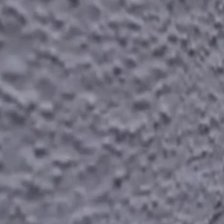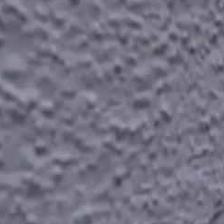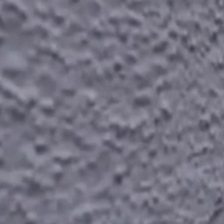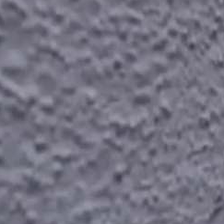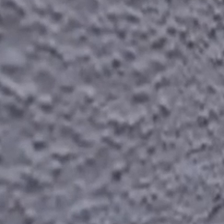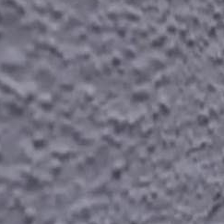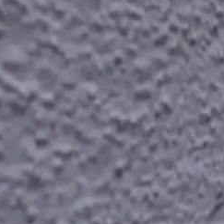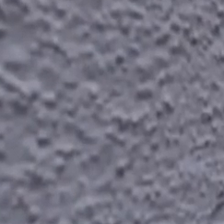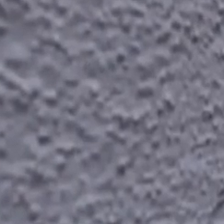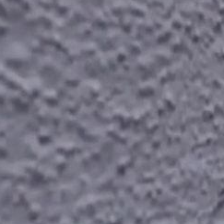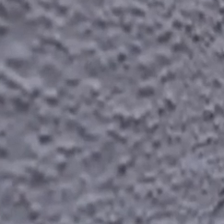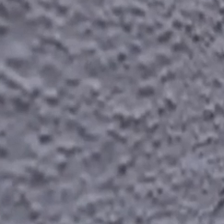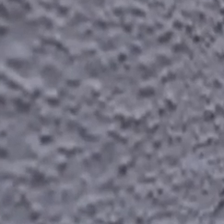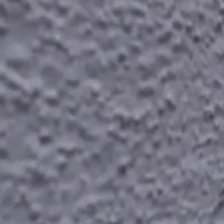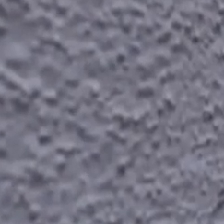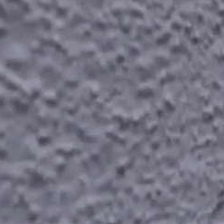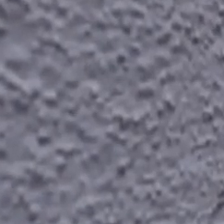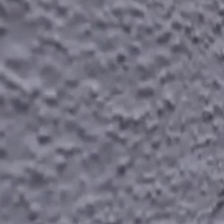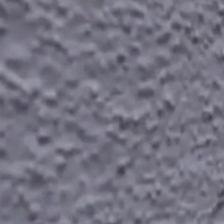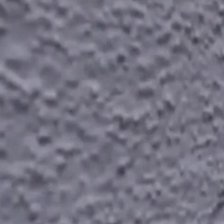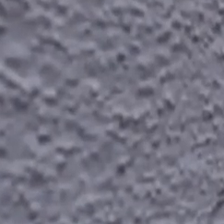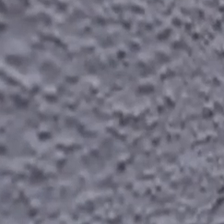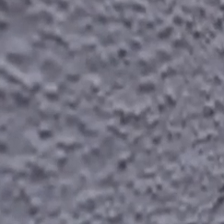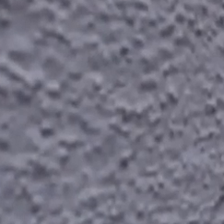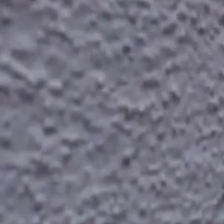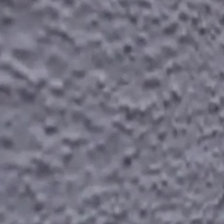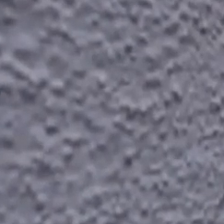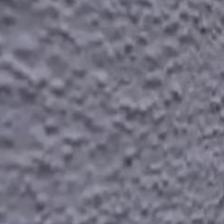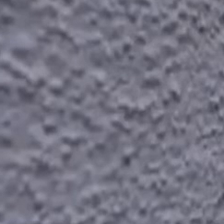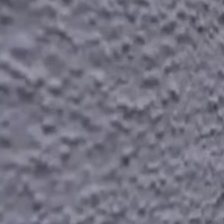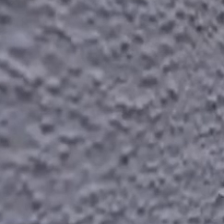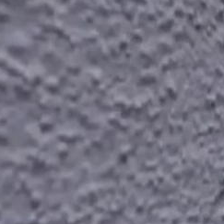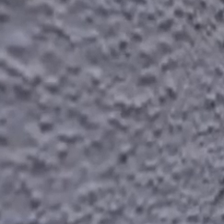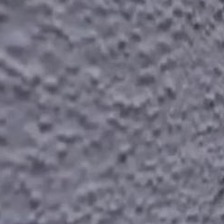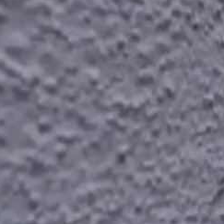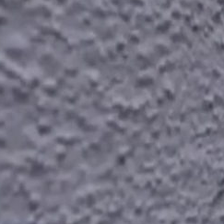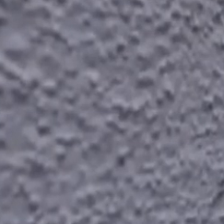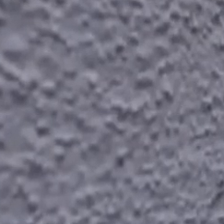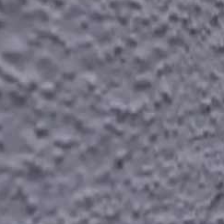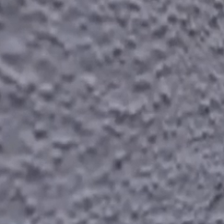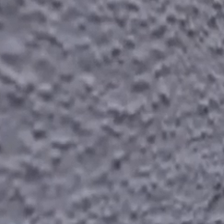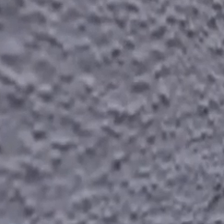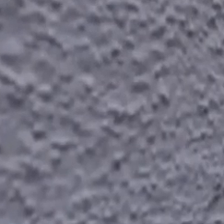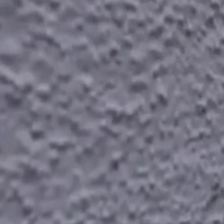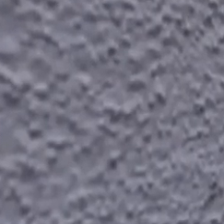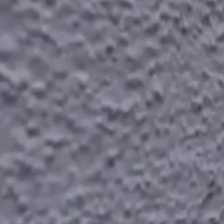And then you'll bend down to blow out the candles, and everybody will And they're just all- like smack the cake in your face, Oh,